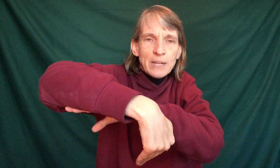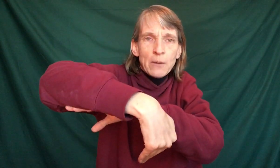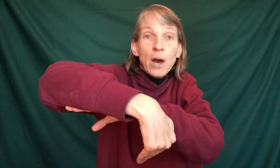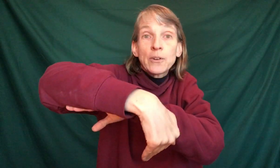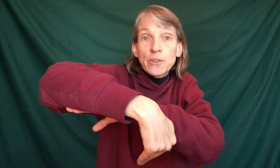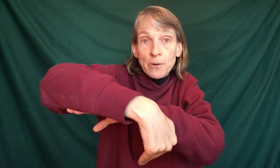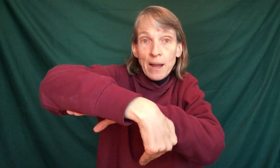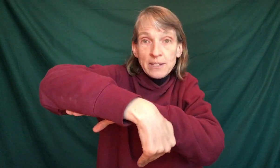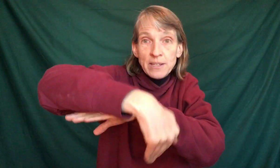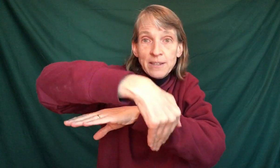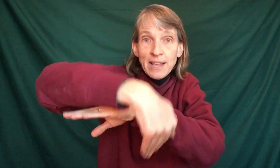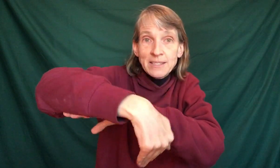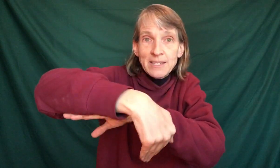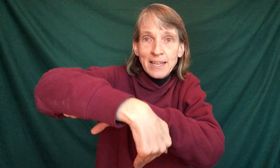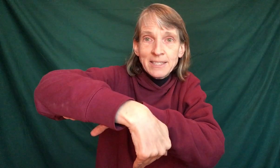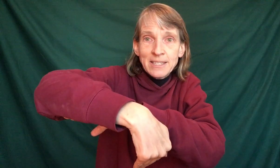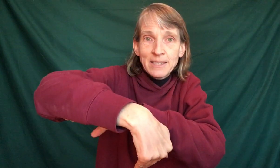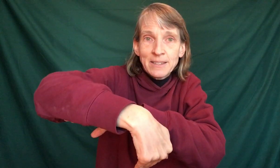down under the horizon. That's night.